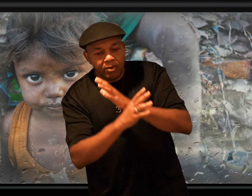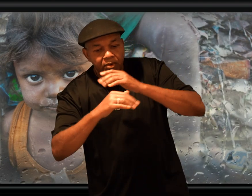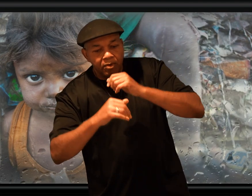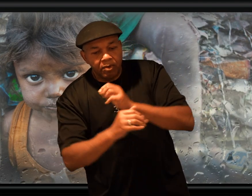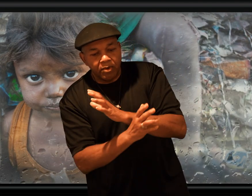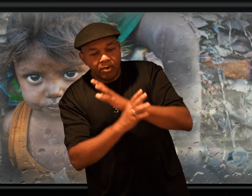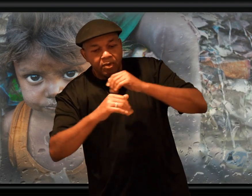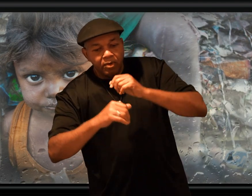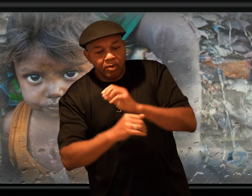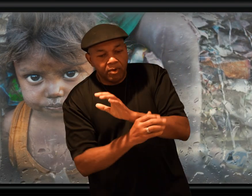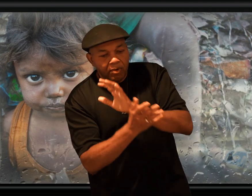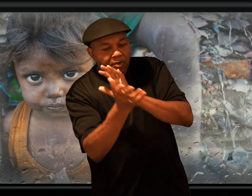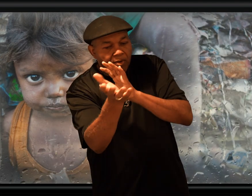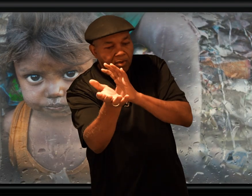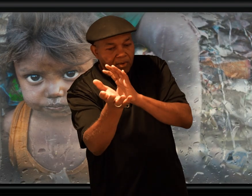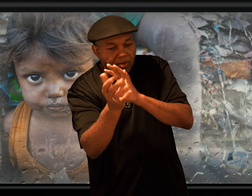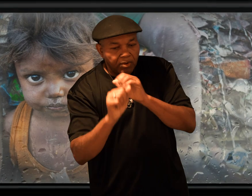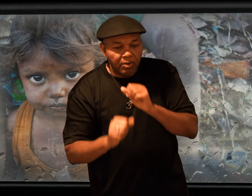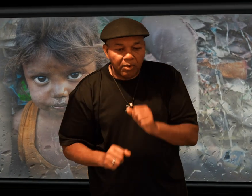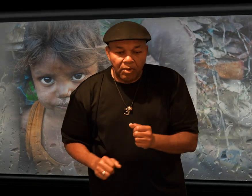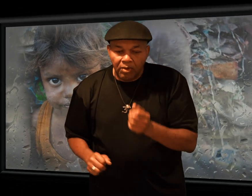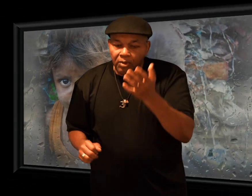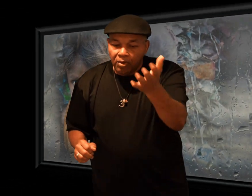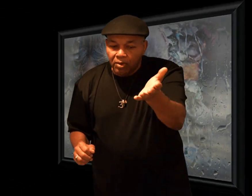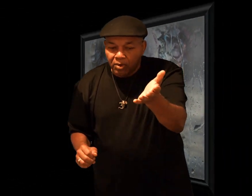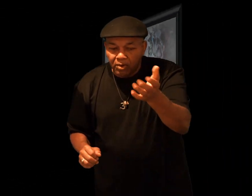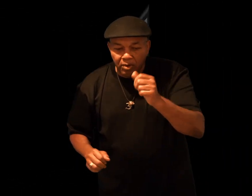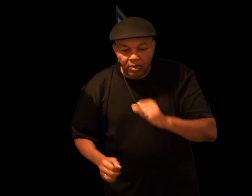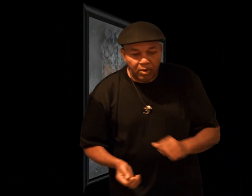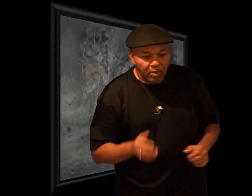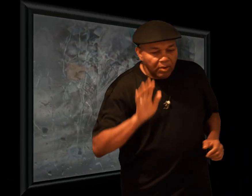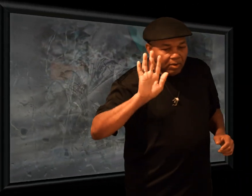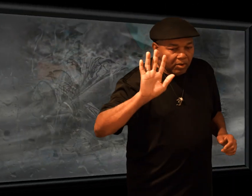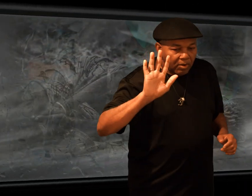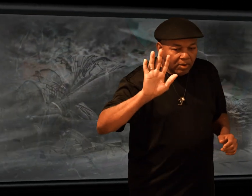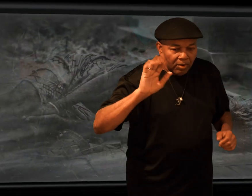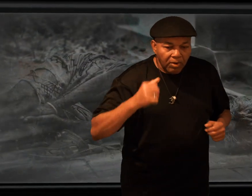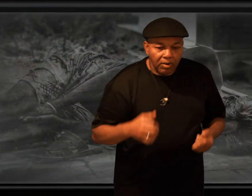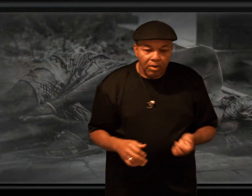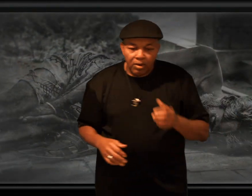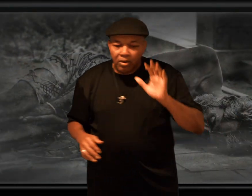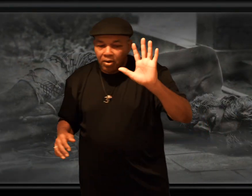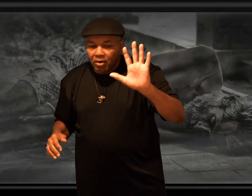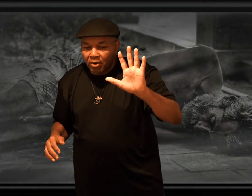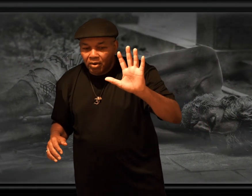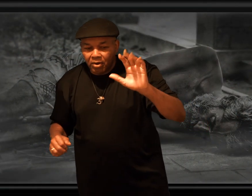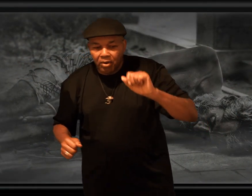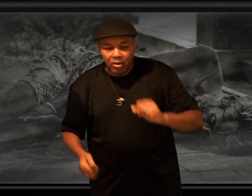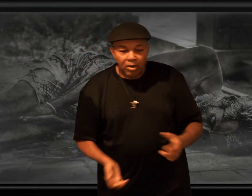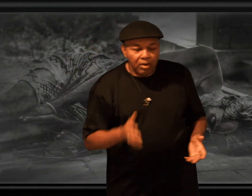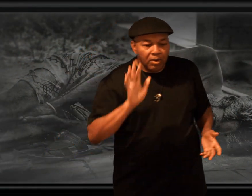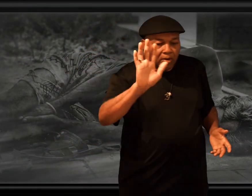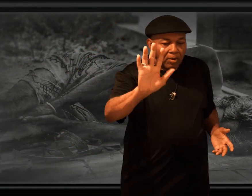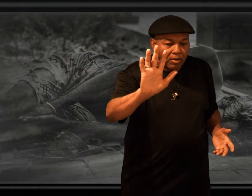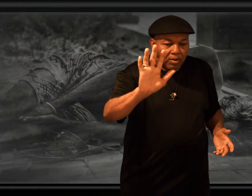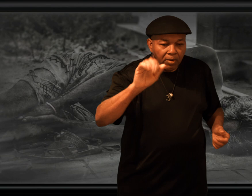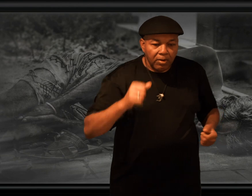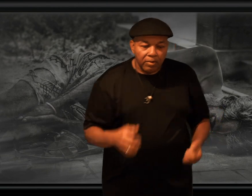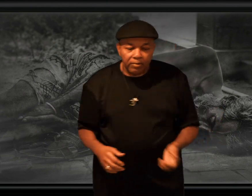Social media cries, but we see to it that we tweet and only negative lines. We're sick and tired of history, but repeating it twice. Greed, anger, and violence